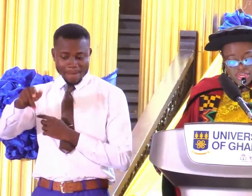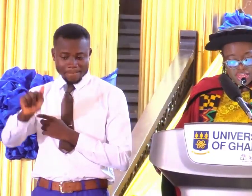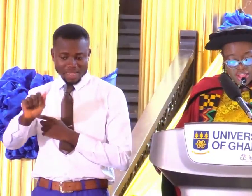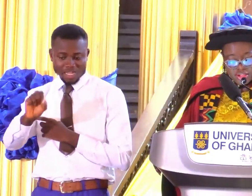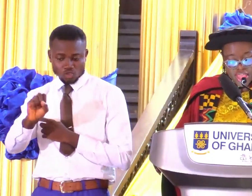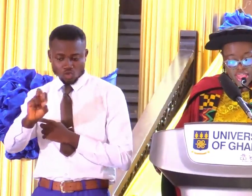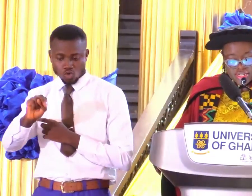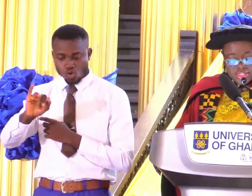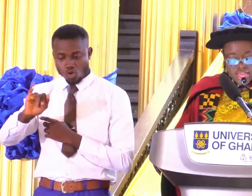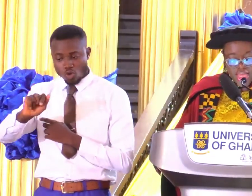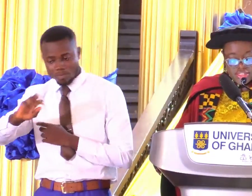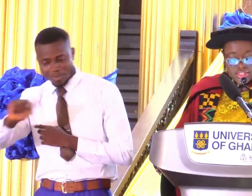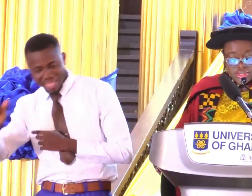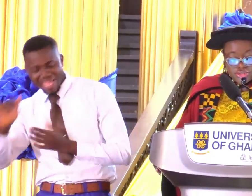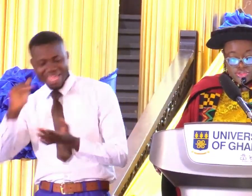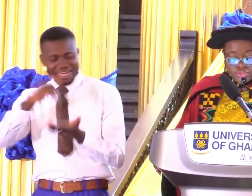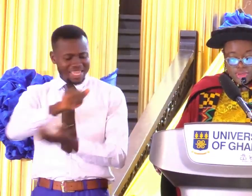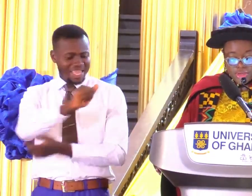anti-leishmanial, and